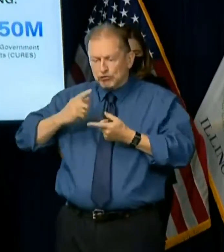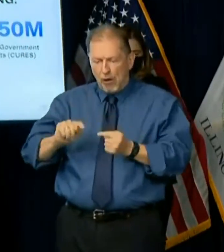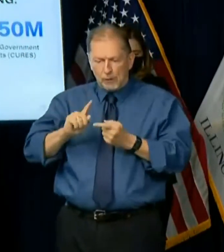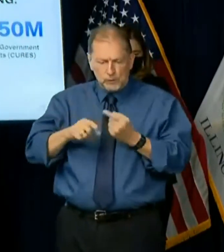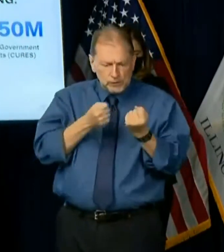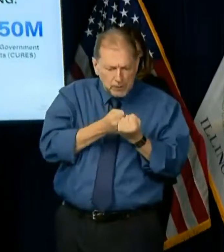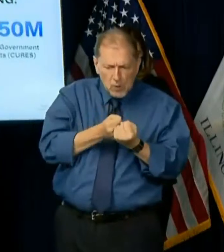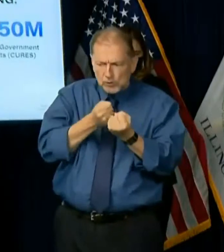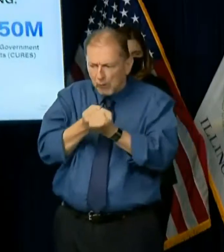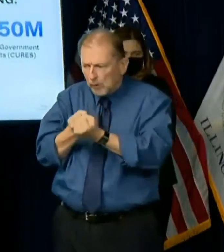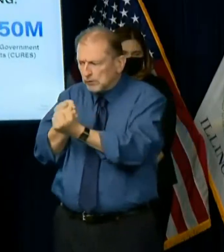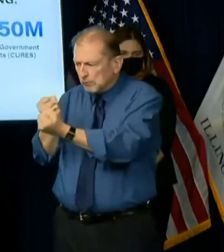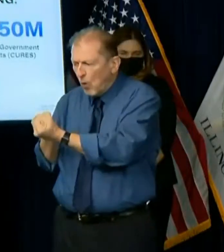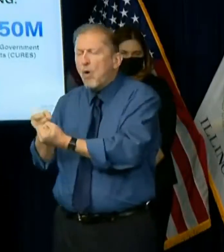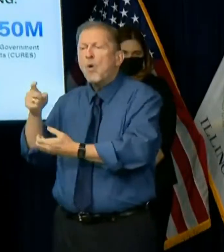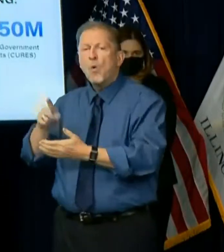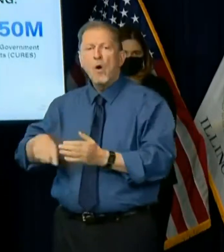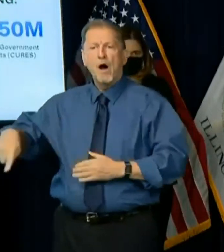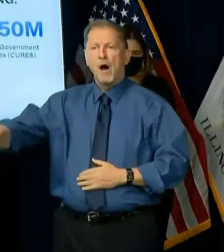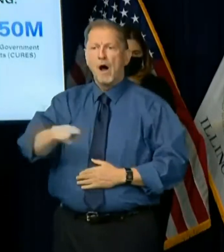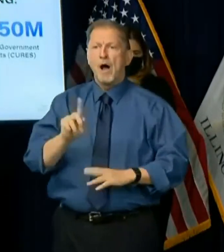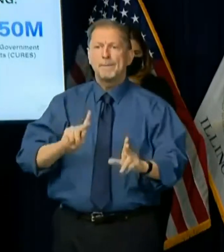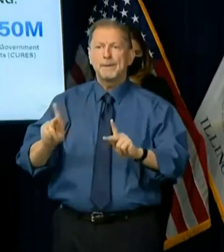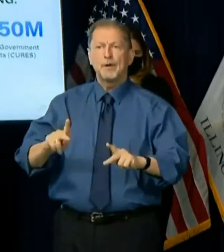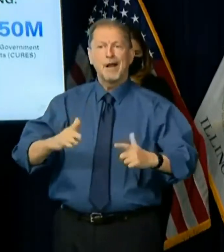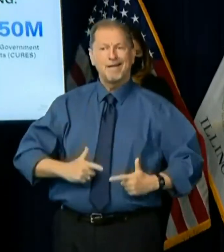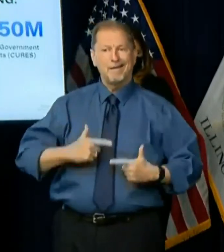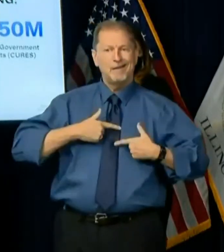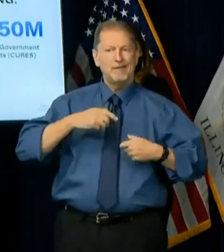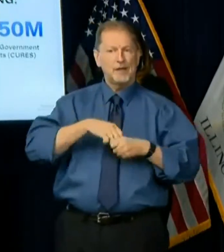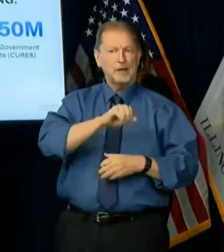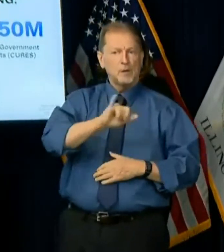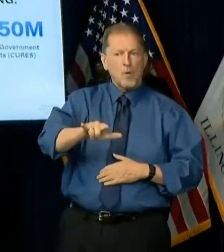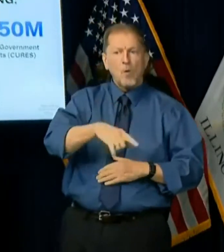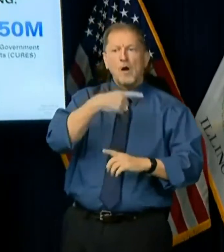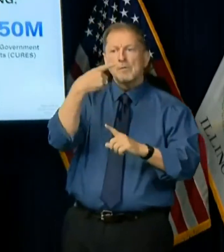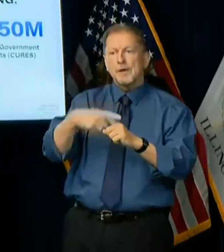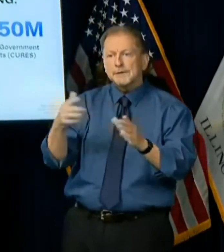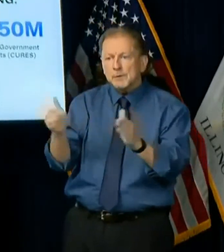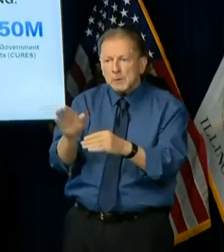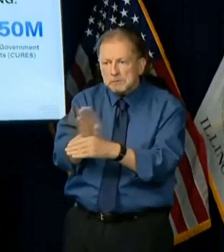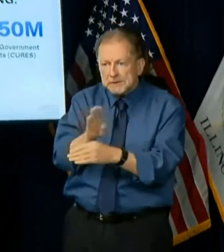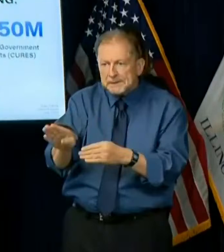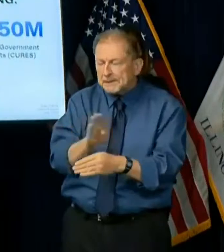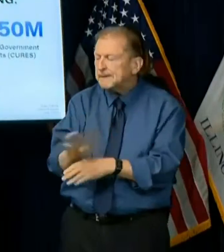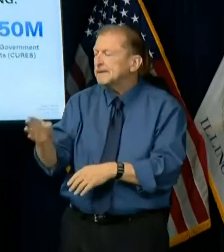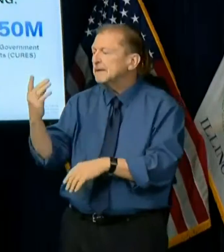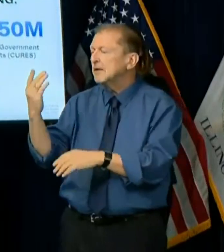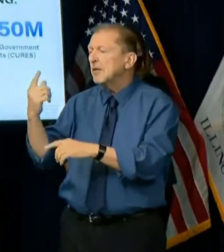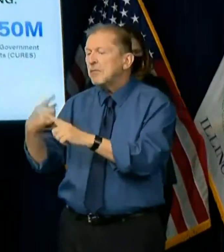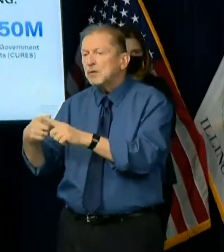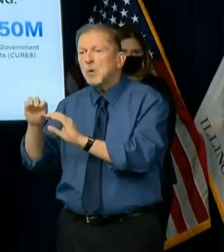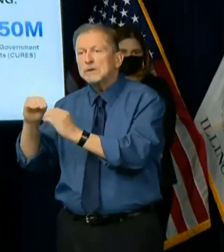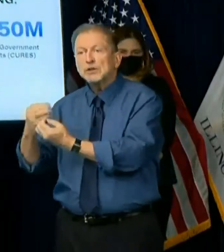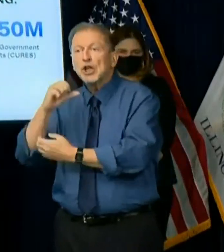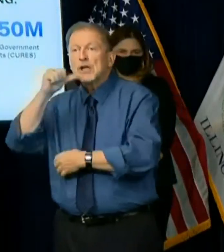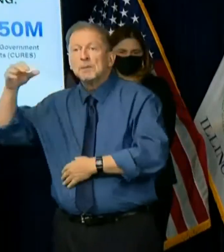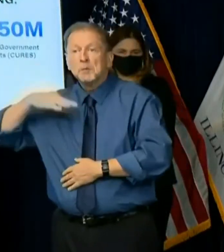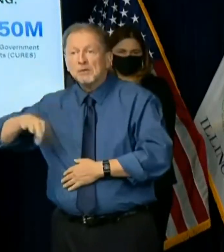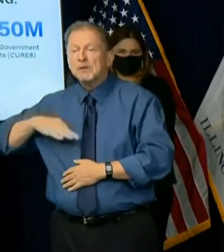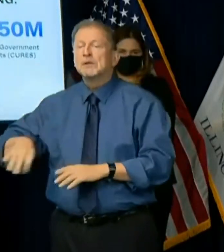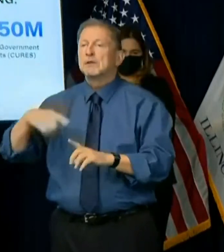substantial support for our state's residents, their families, small businesses, nonprofit organizations, and